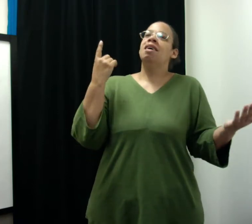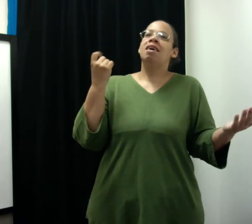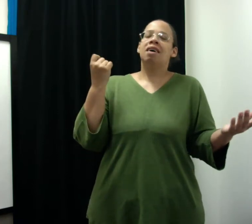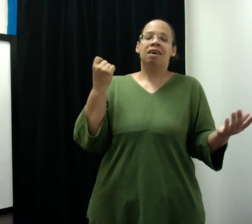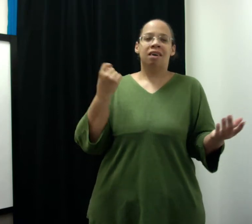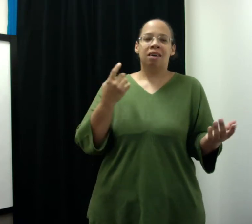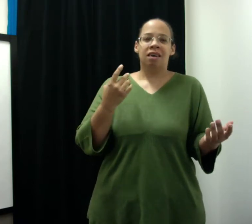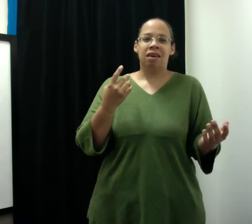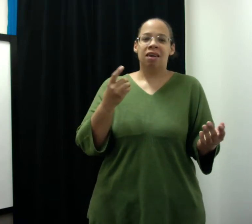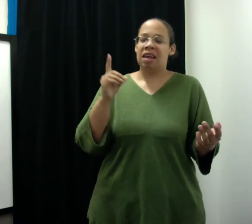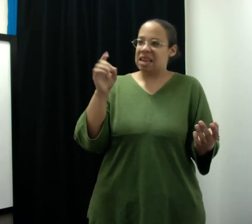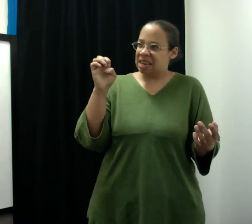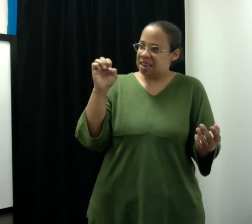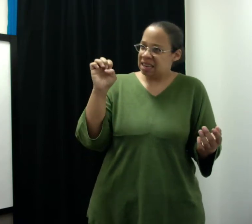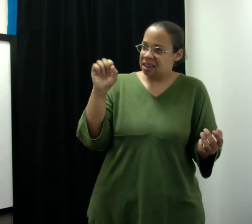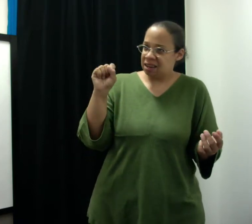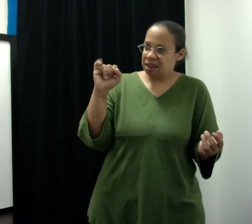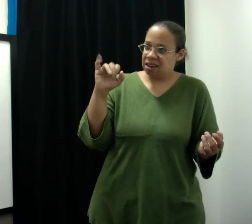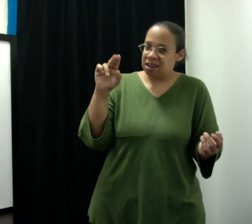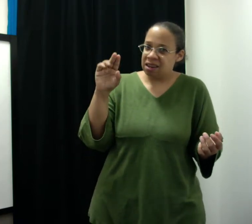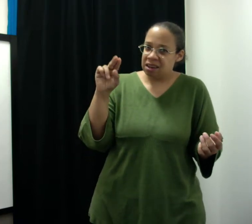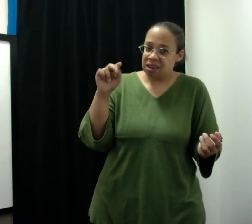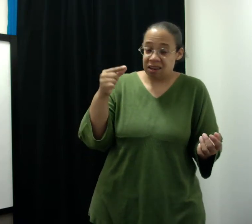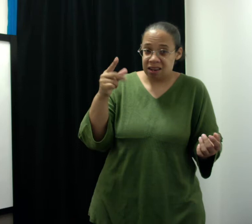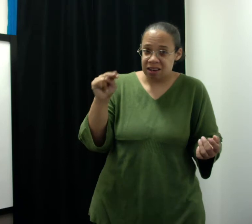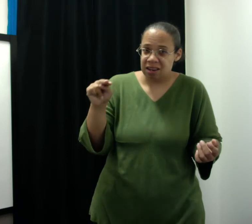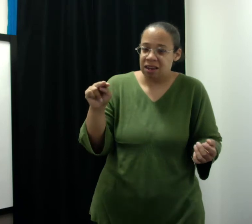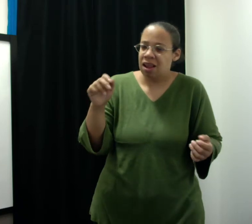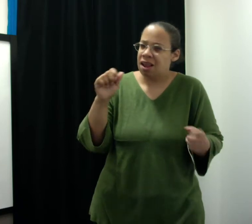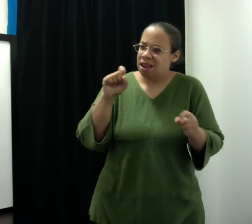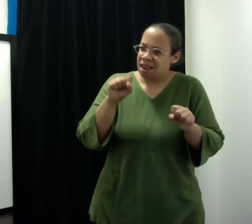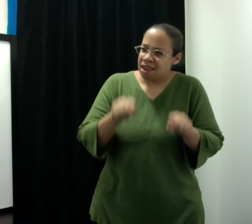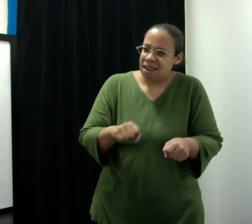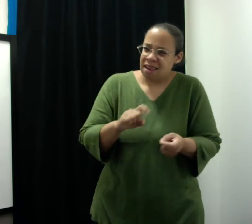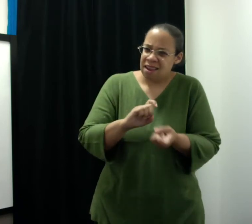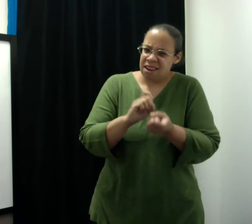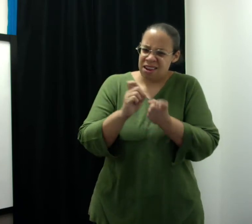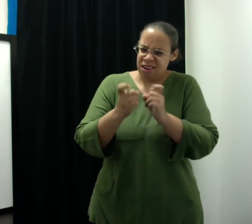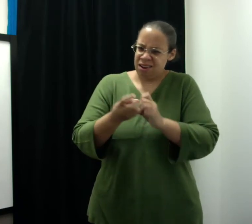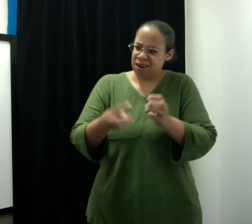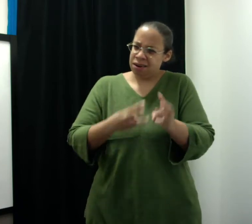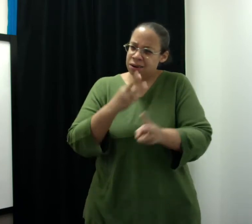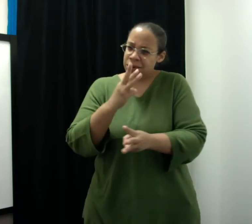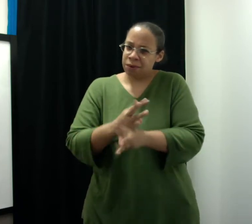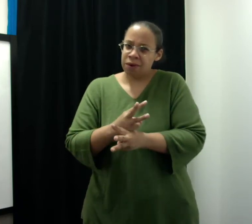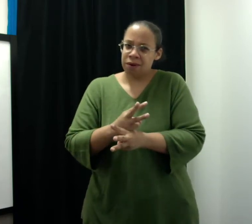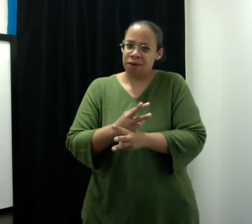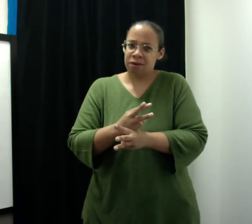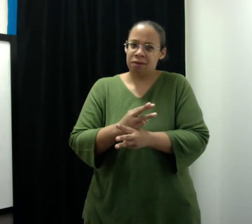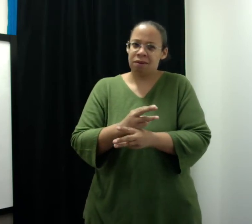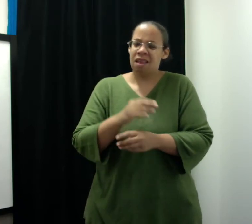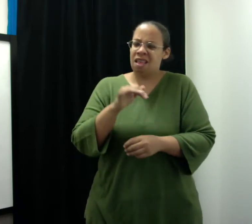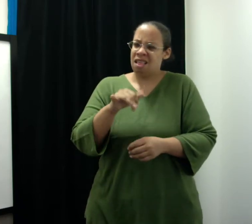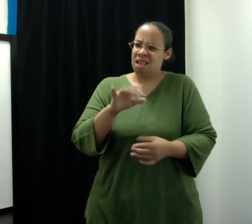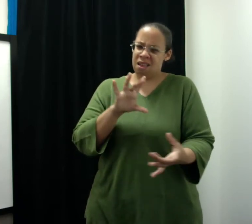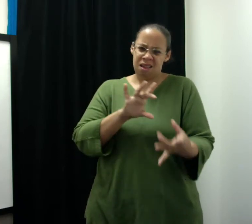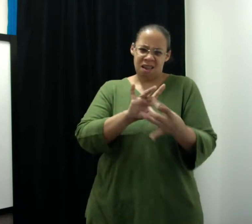of your work, feel, connect. And so I started. I thought about how can I stop the world